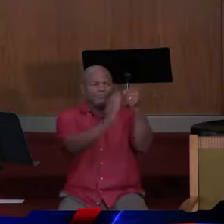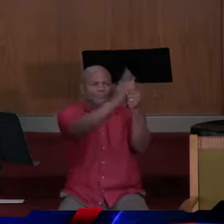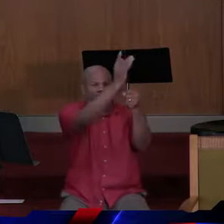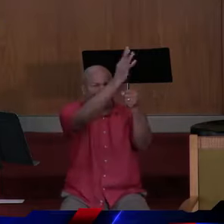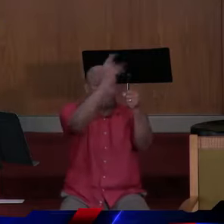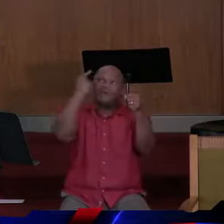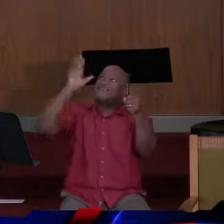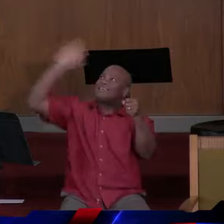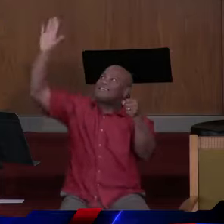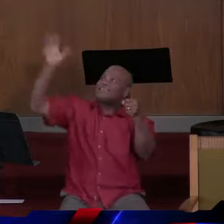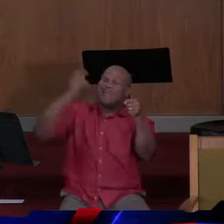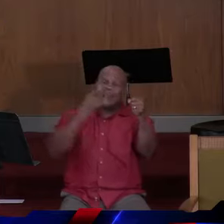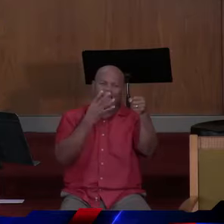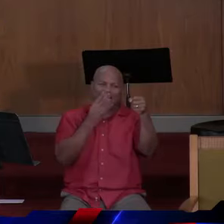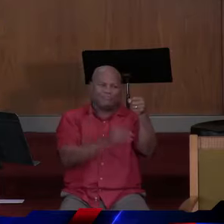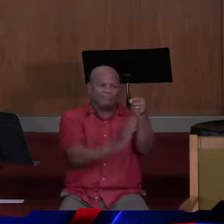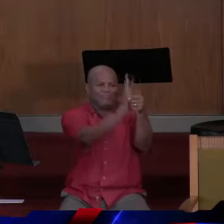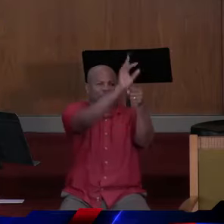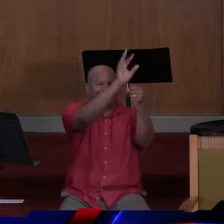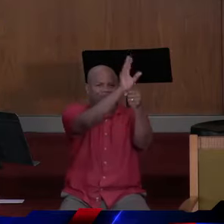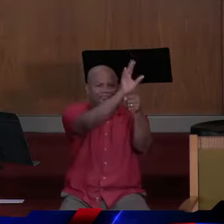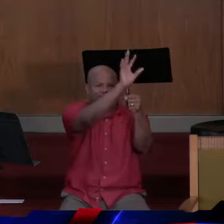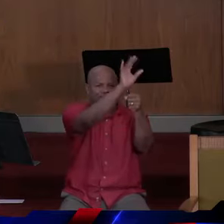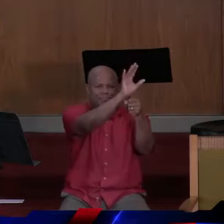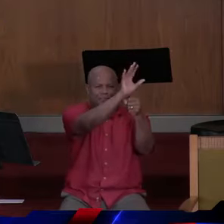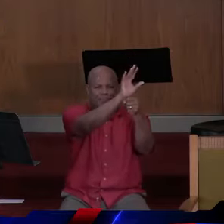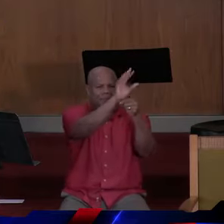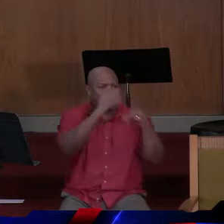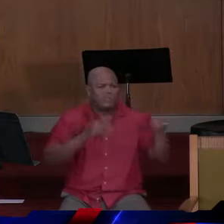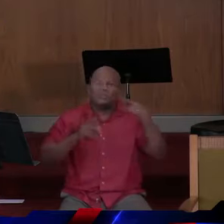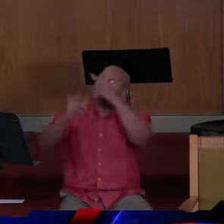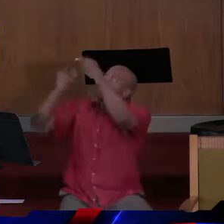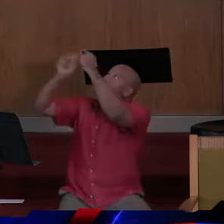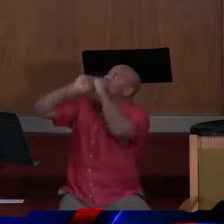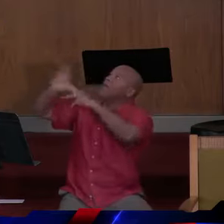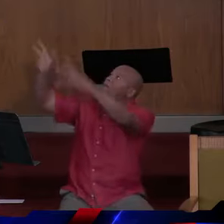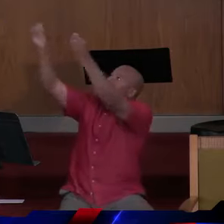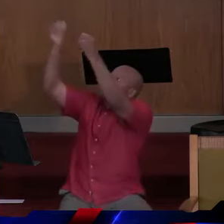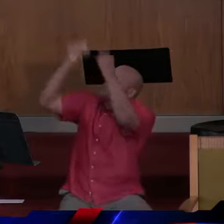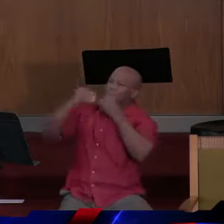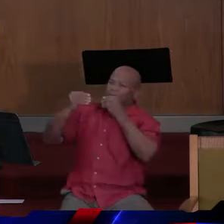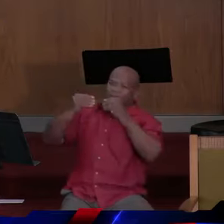with me? We're blessed to be a blessing. Which takes me